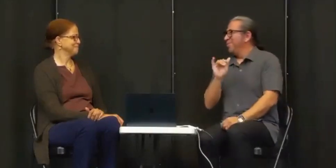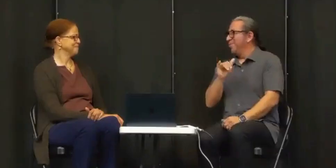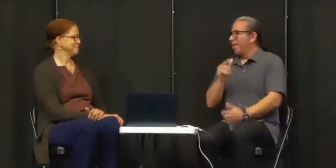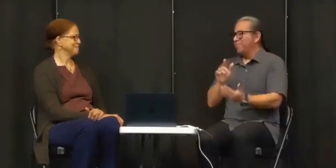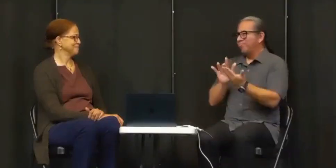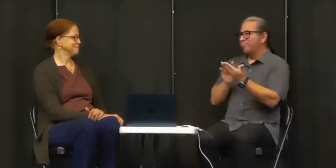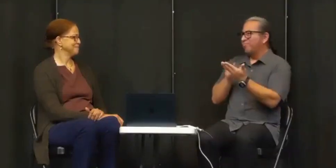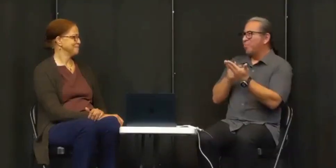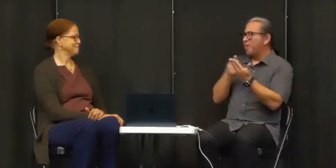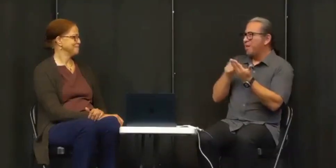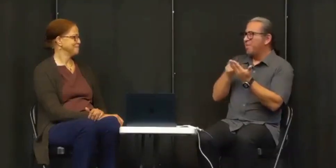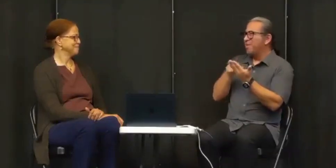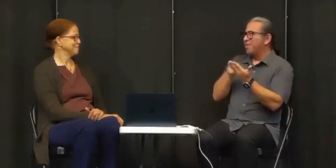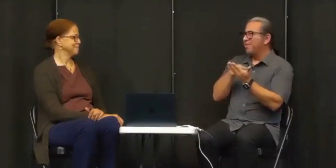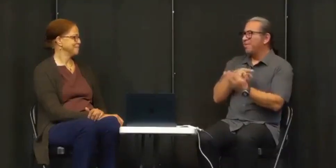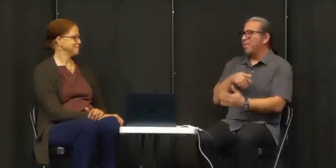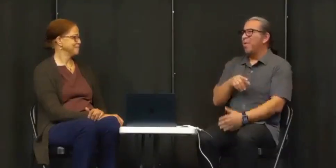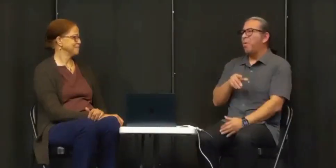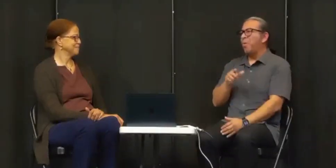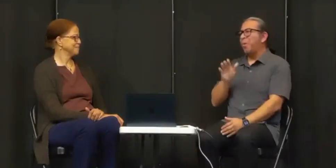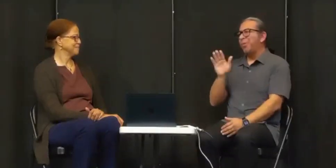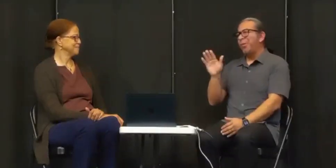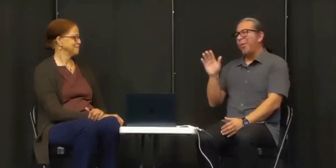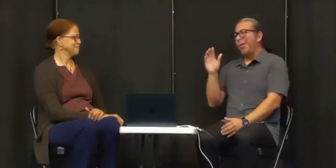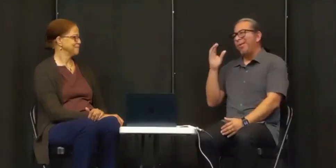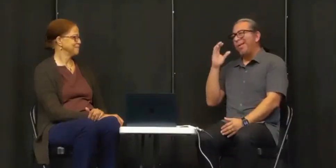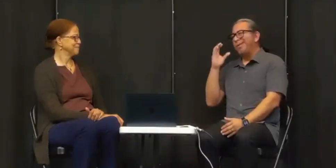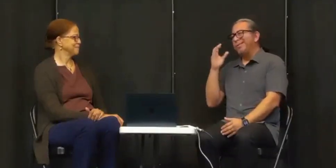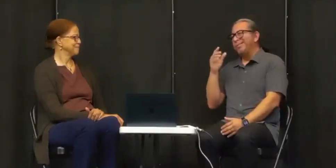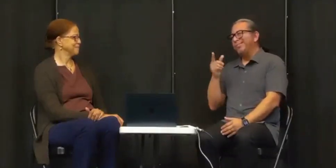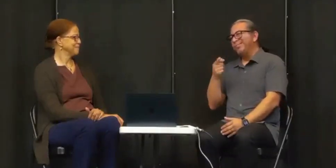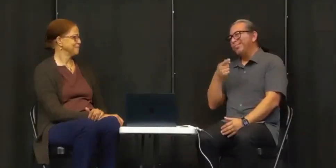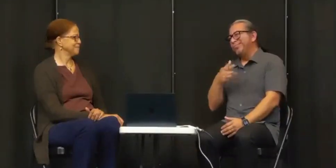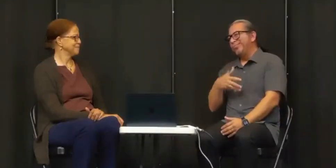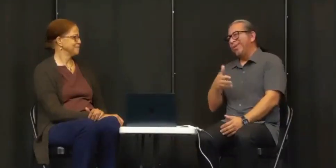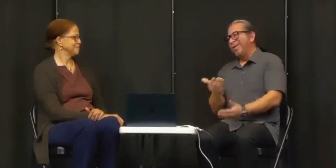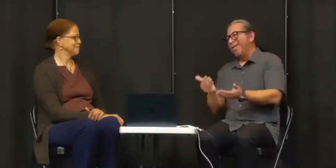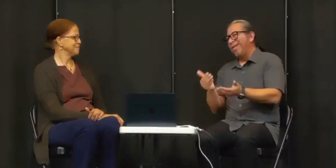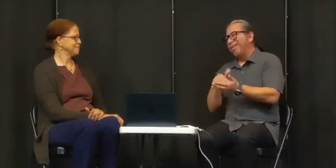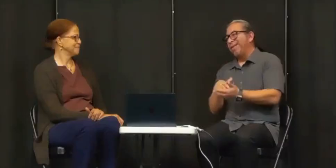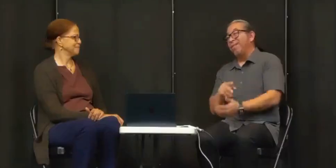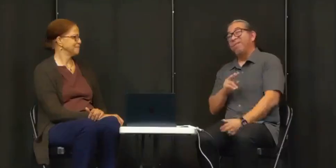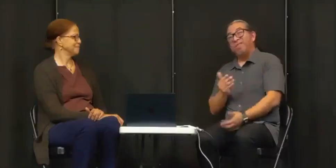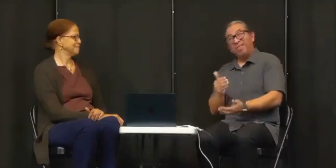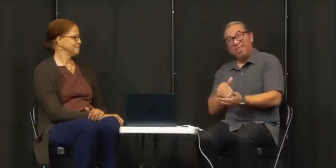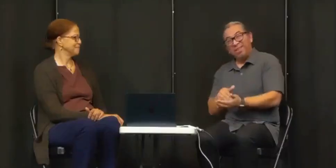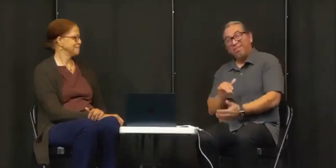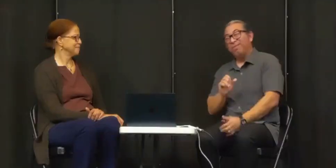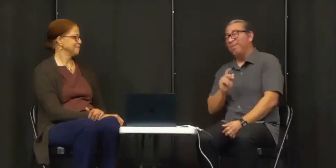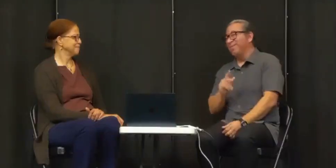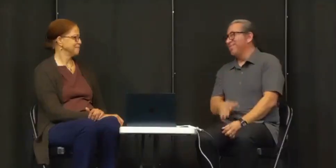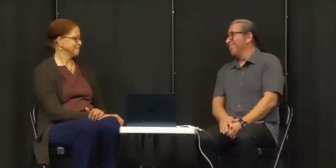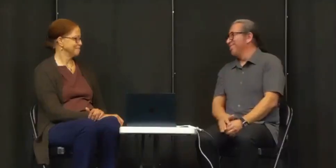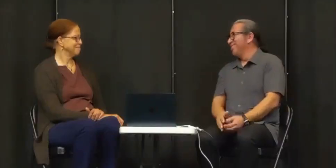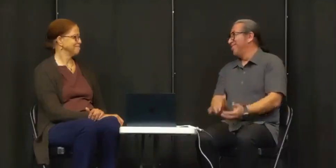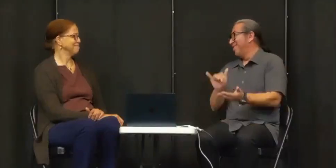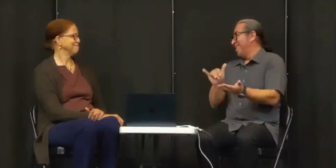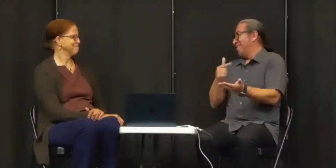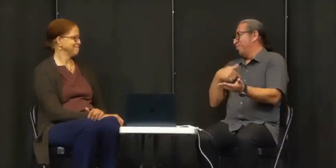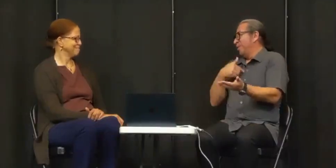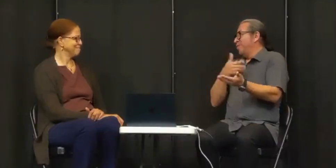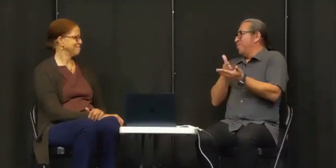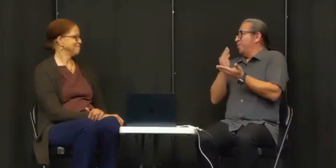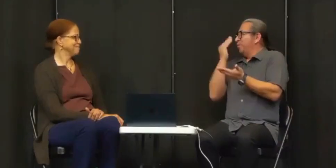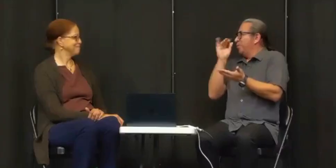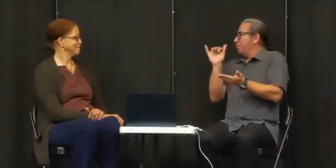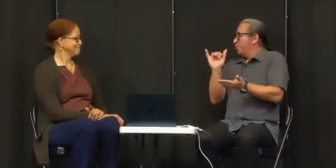the gossip. You know, I want to know the gossip too. And I can look at the picture, oh, that's your cousin, she's pregnant again.